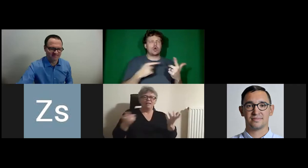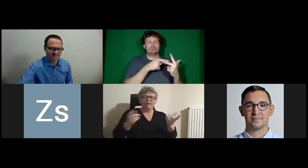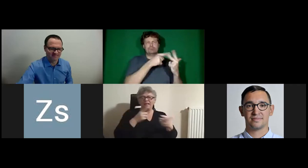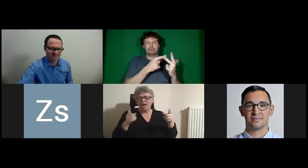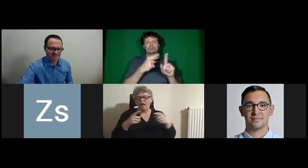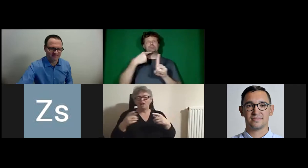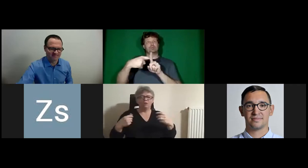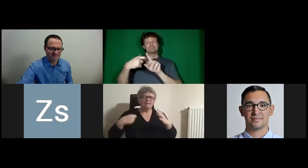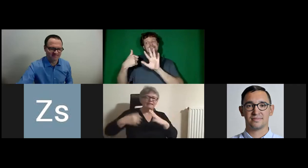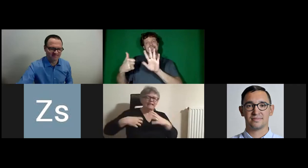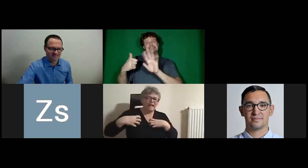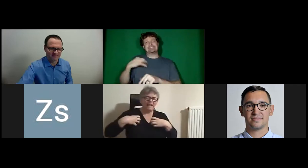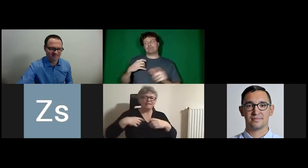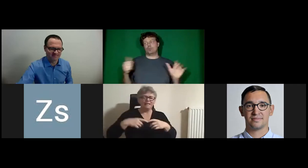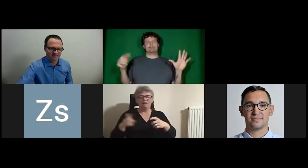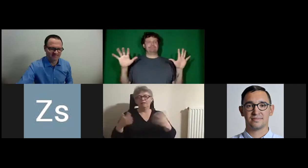there was the six